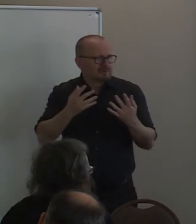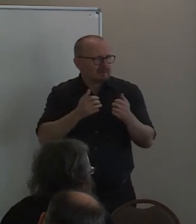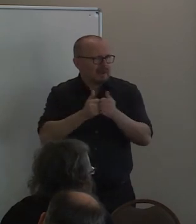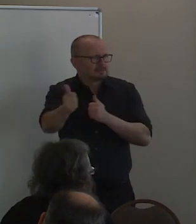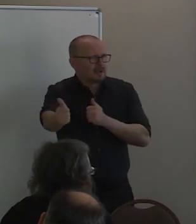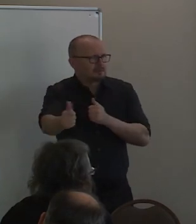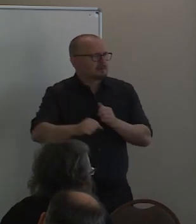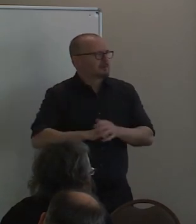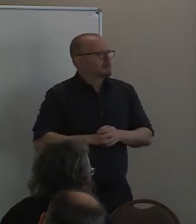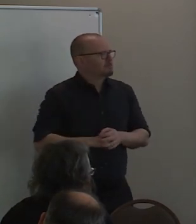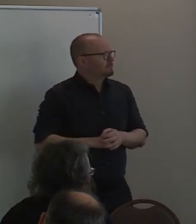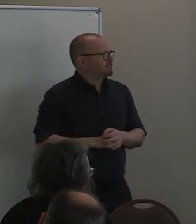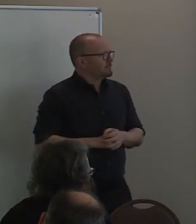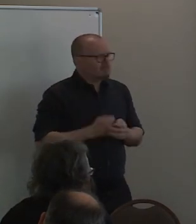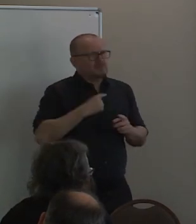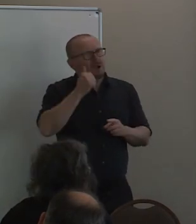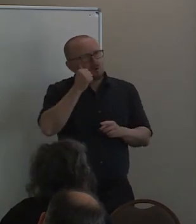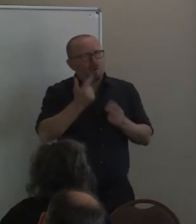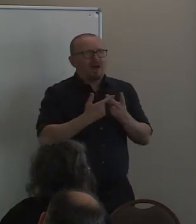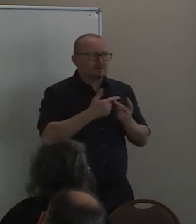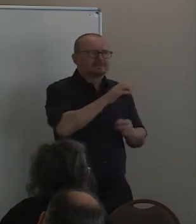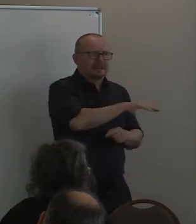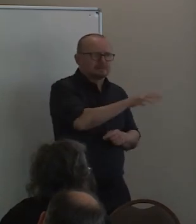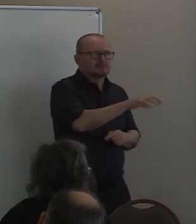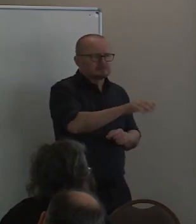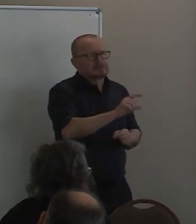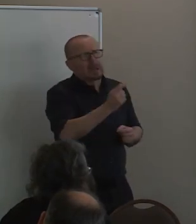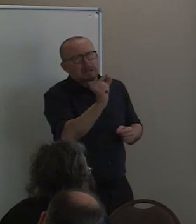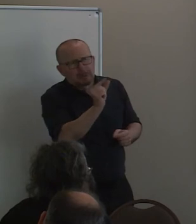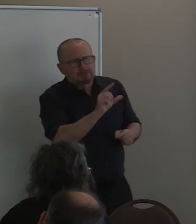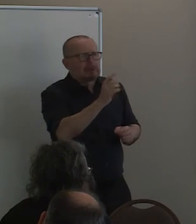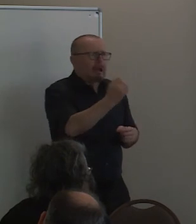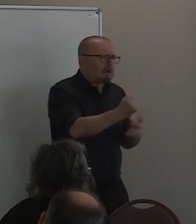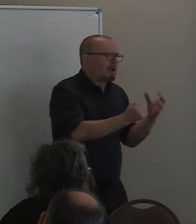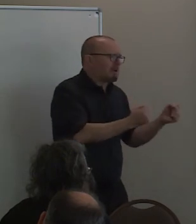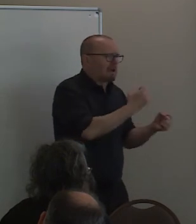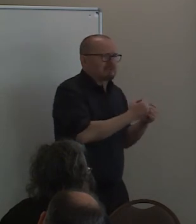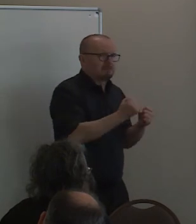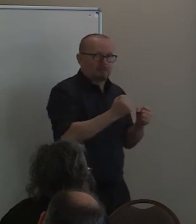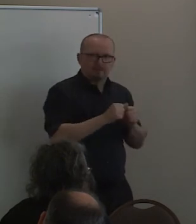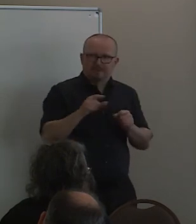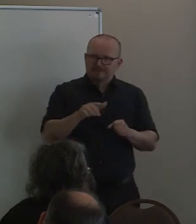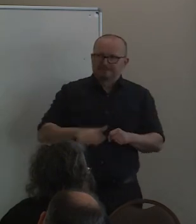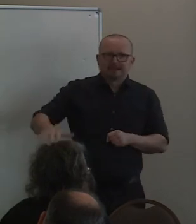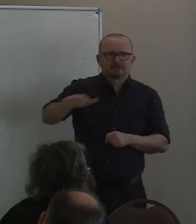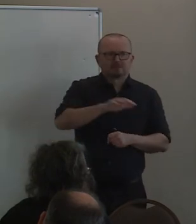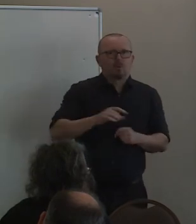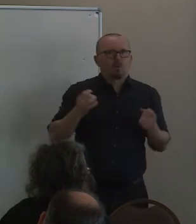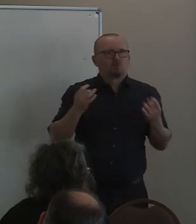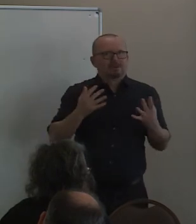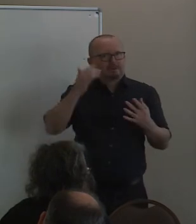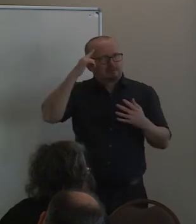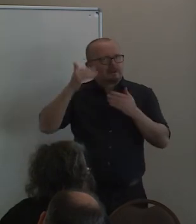And I know other sectors, you know, do these things in different parts, but I just really think this sector's really wise in a lot of the thinking about